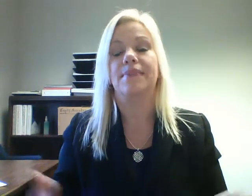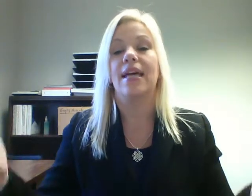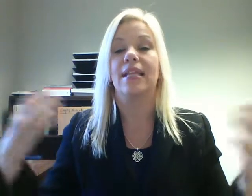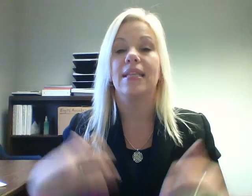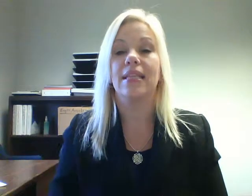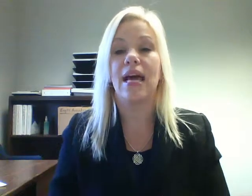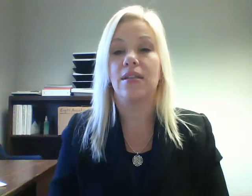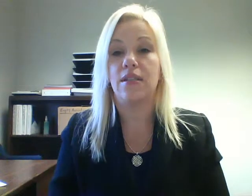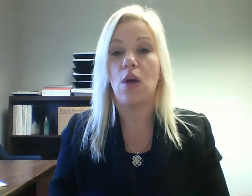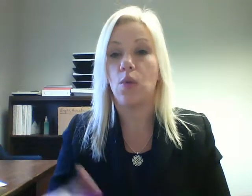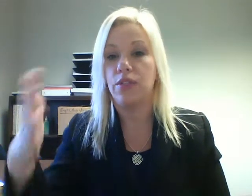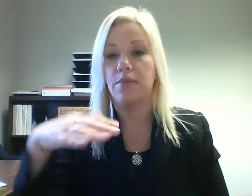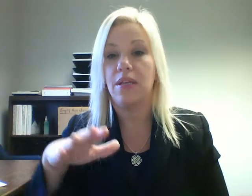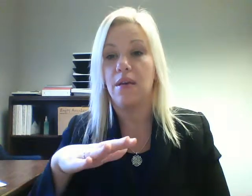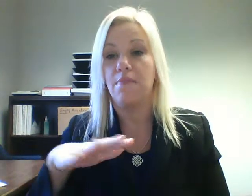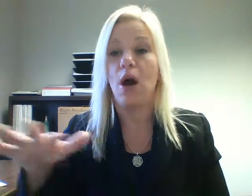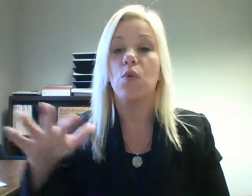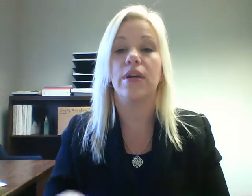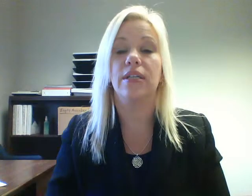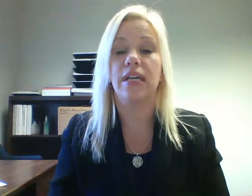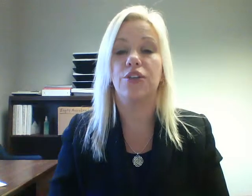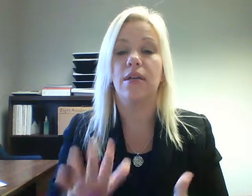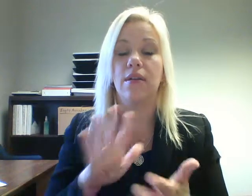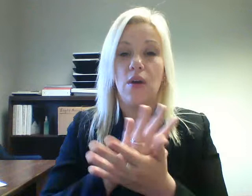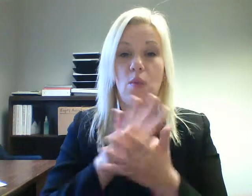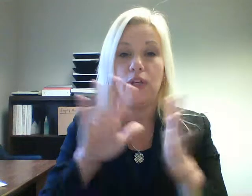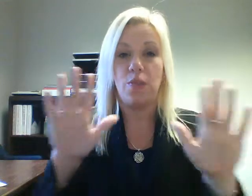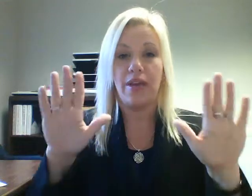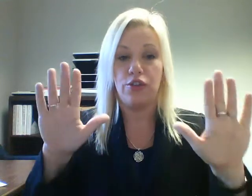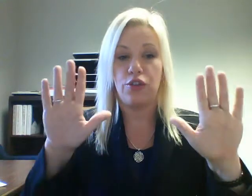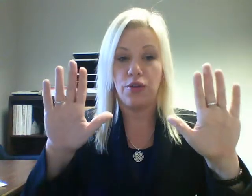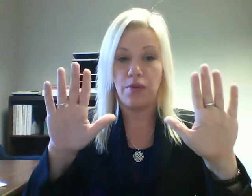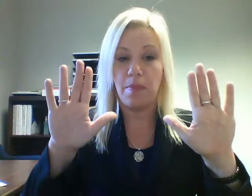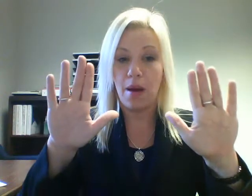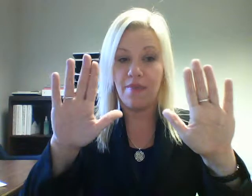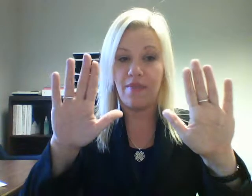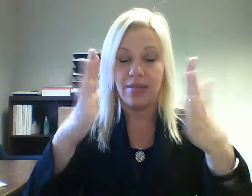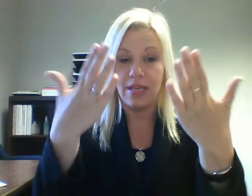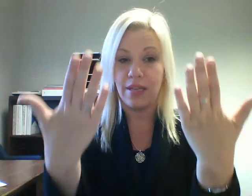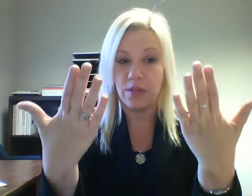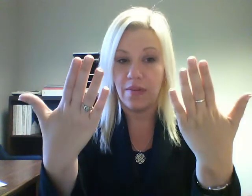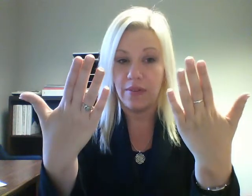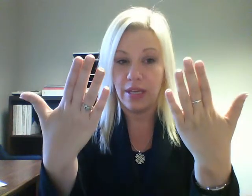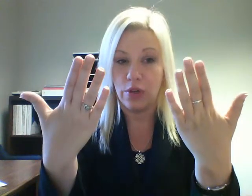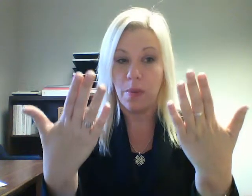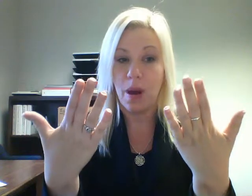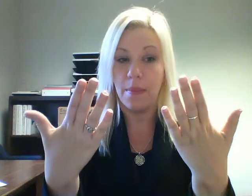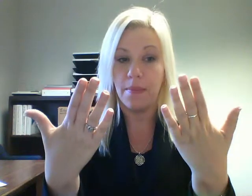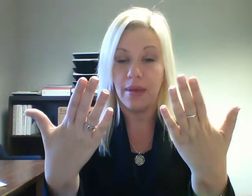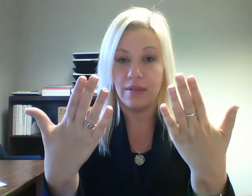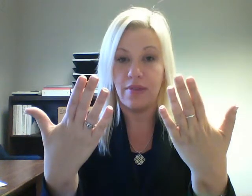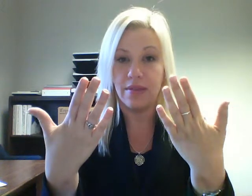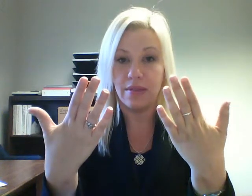And then the last, the palm orientation, which way is your palm facing? So if your palm is